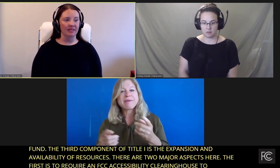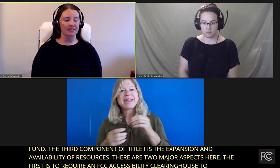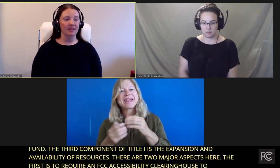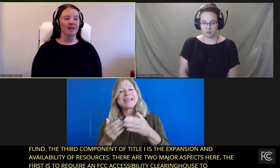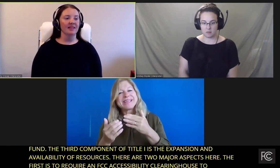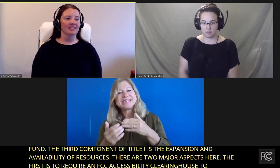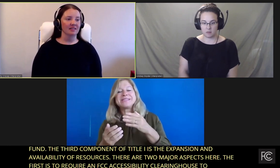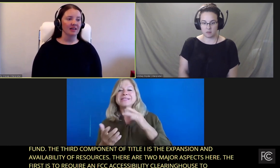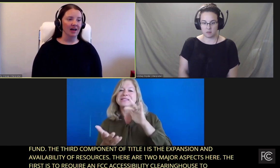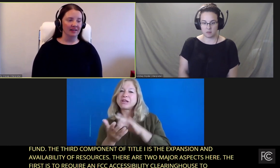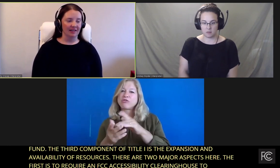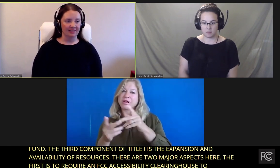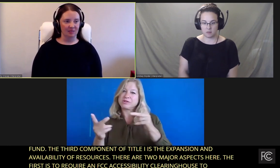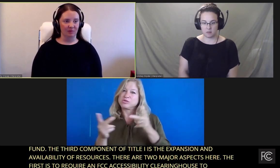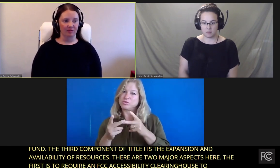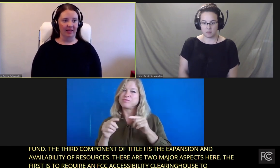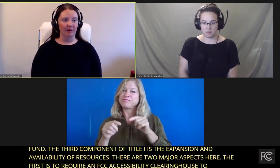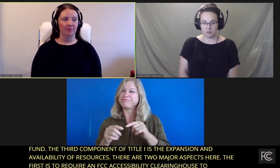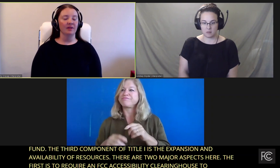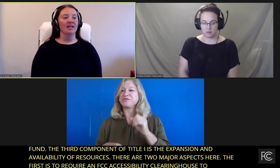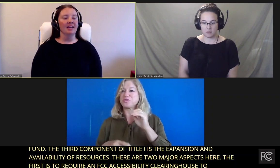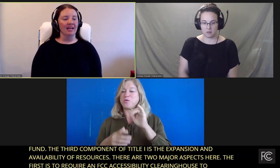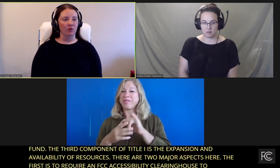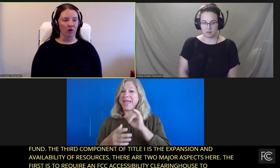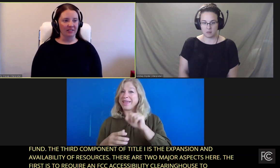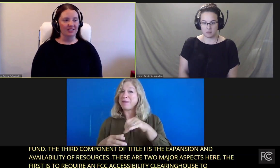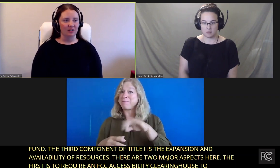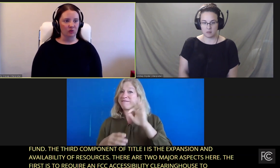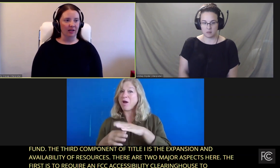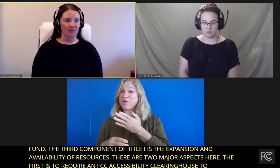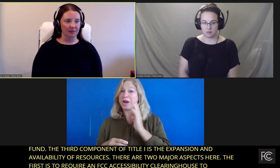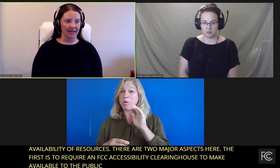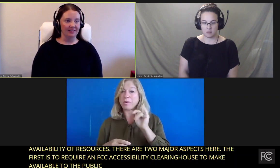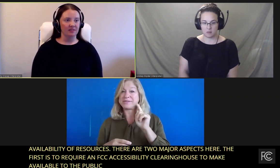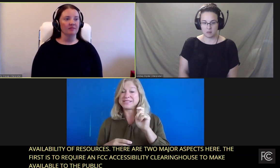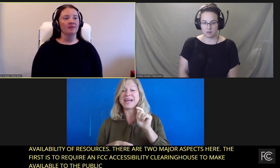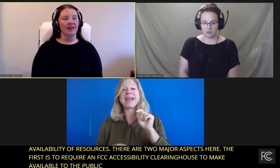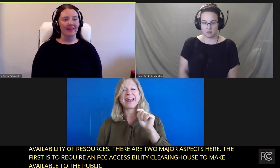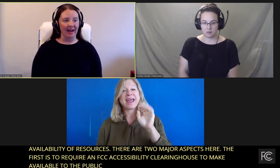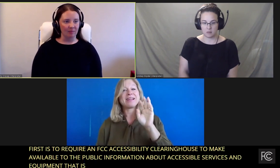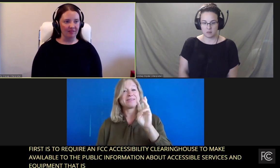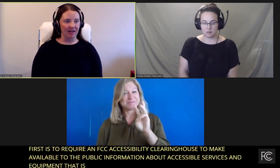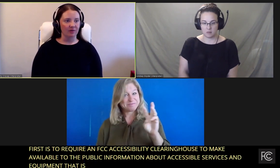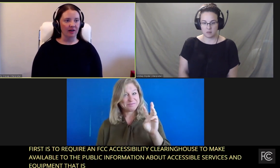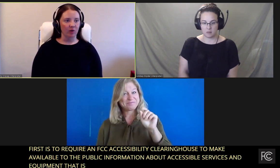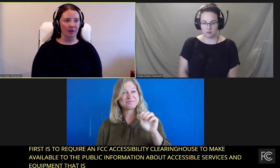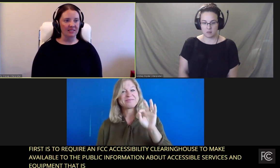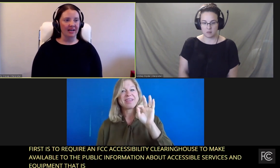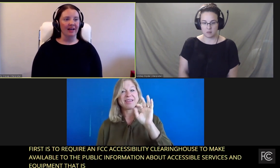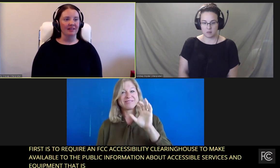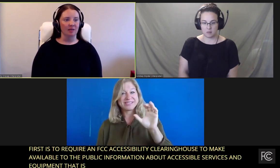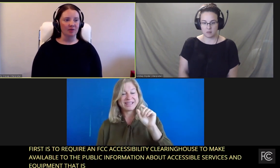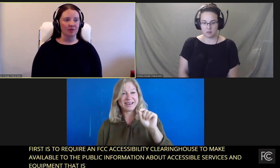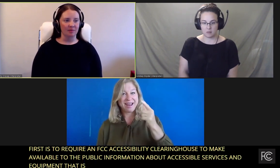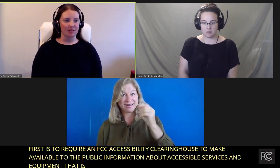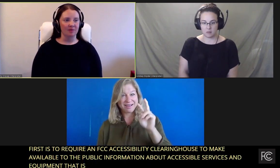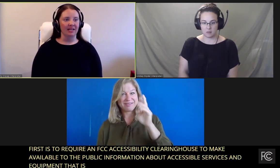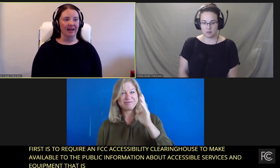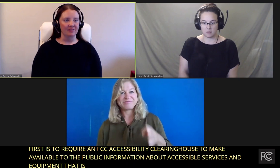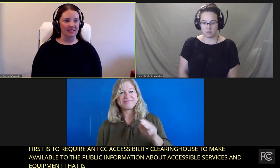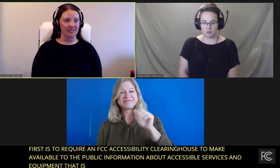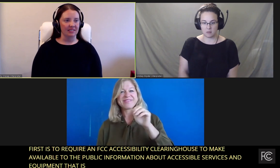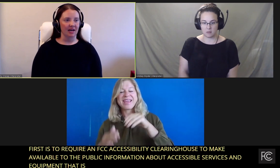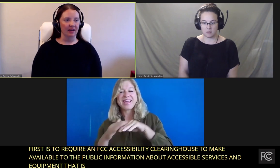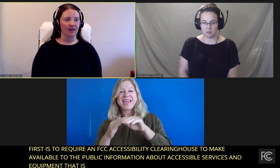and equipment that is not accessible for them in one centralized place. That can be found on our website at www